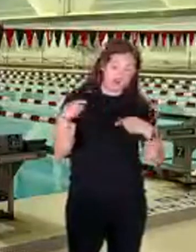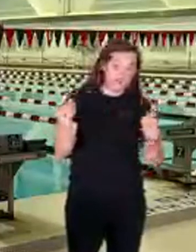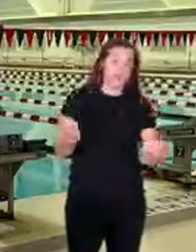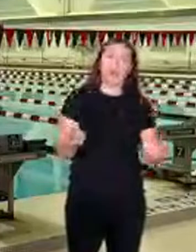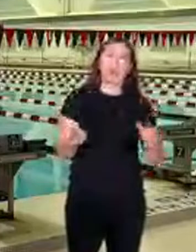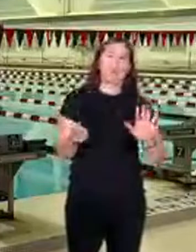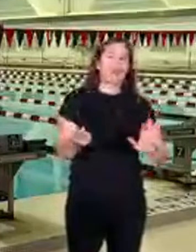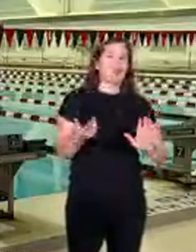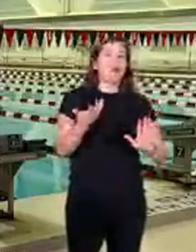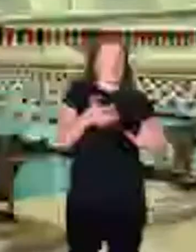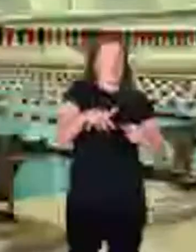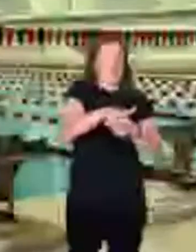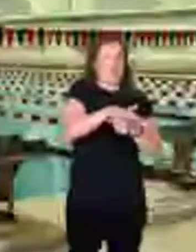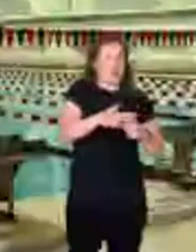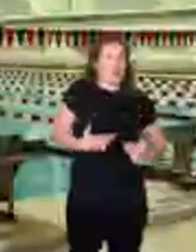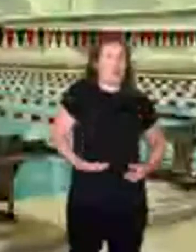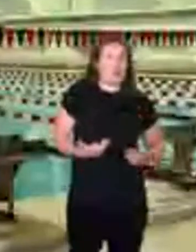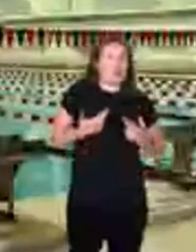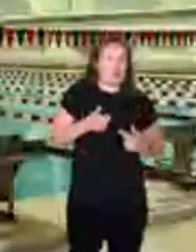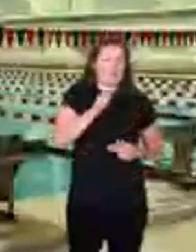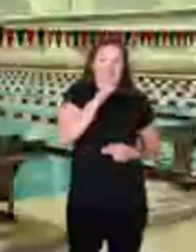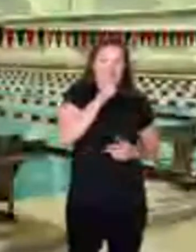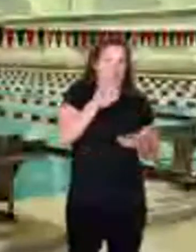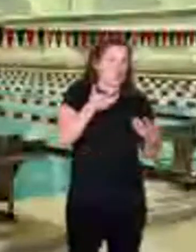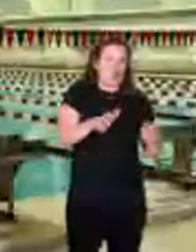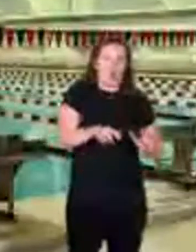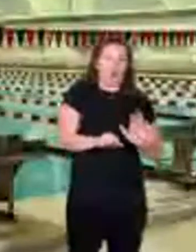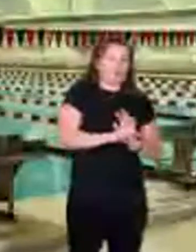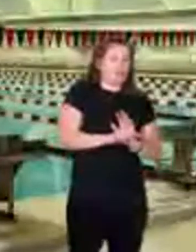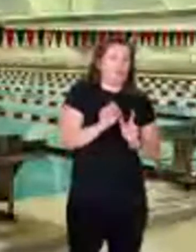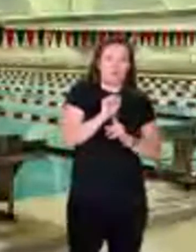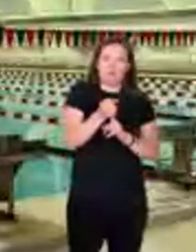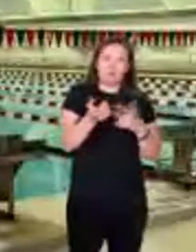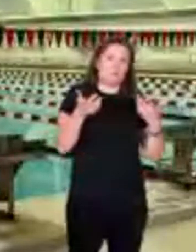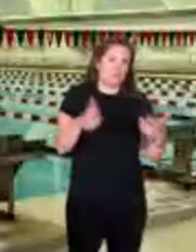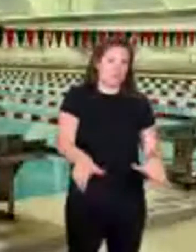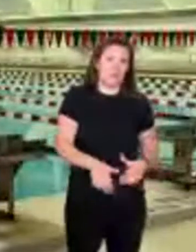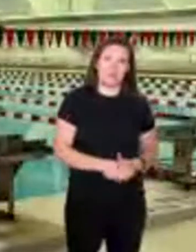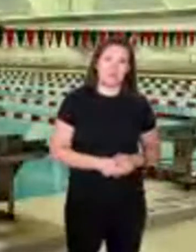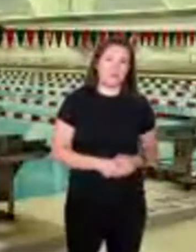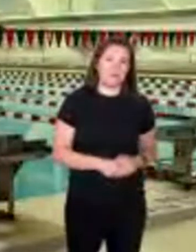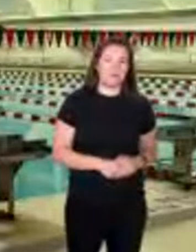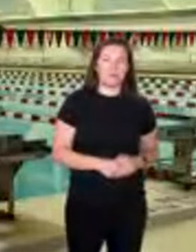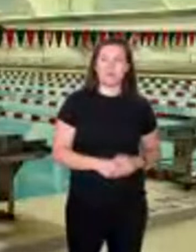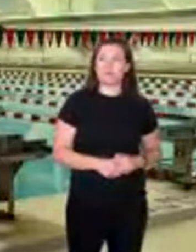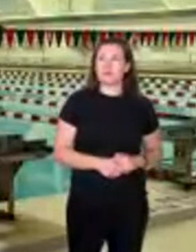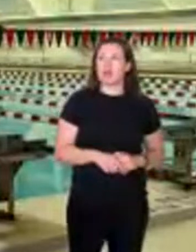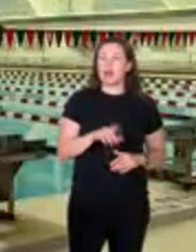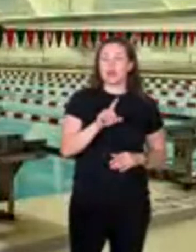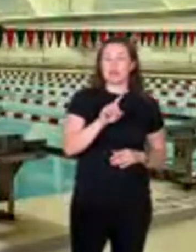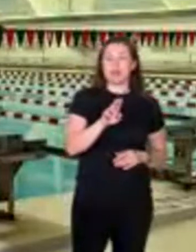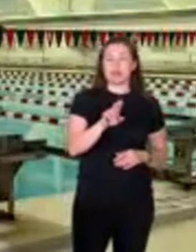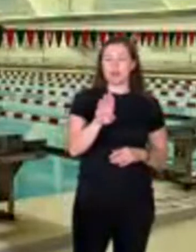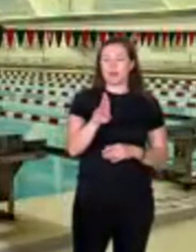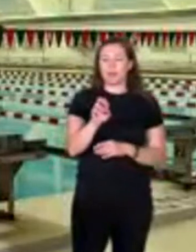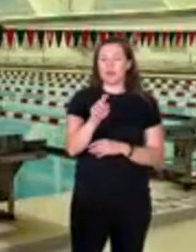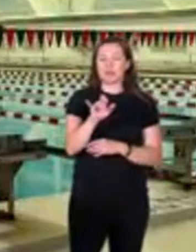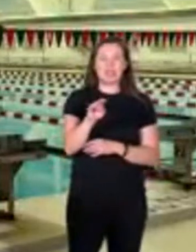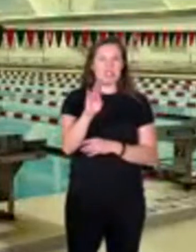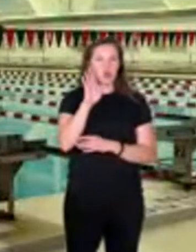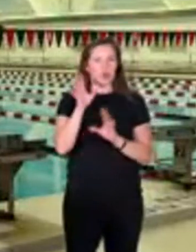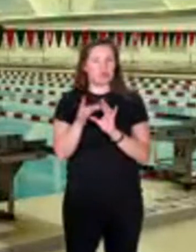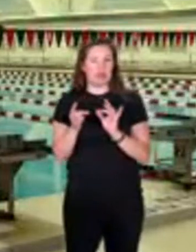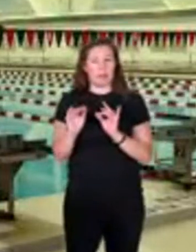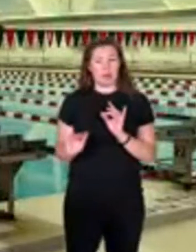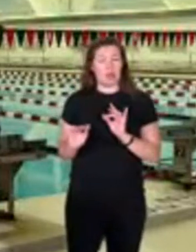don't want to see our local residents be put in a bad situation because of a drowning. Now, as you'll hear from Dr. Burstein, when it comes to